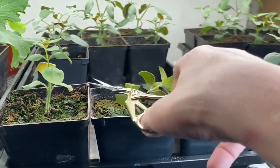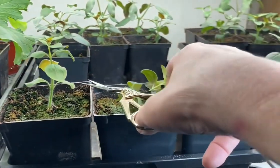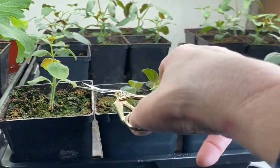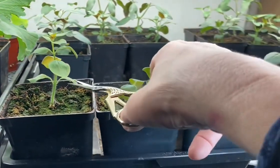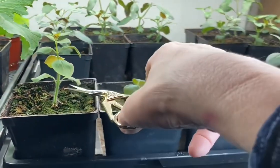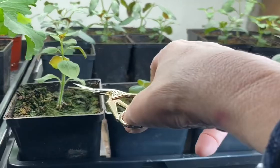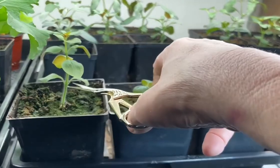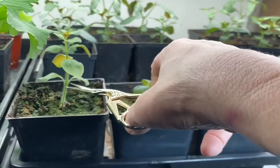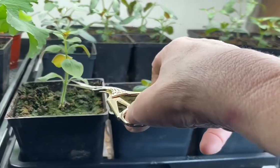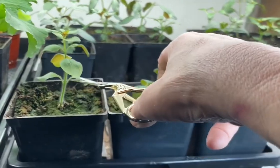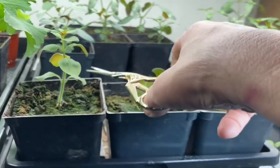true leaves.